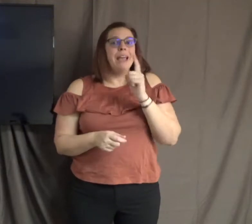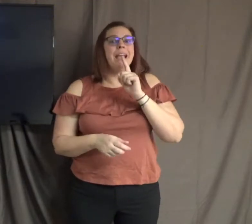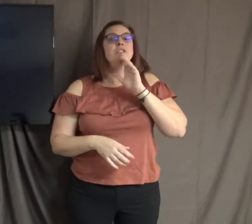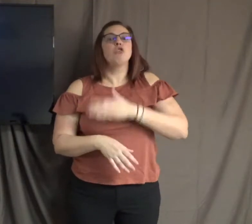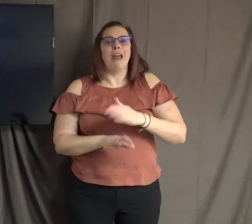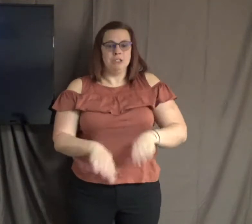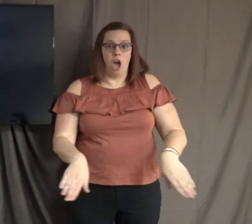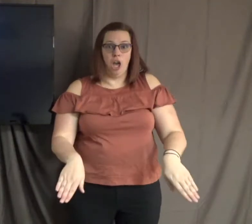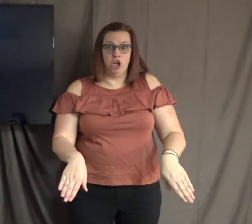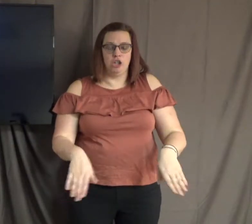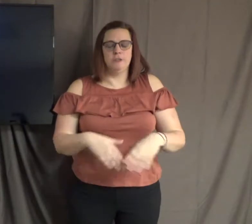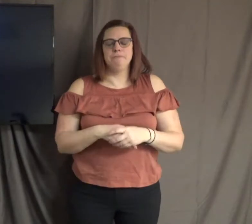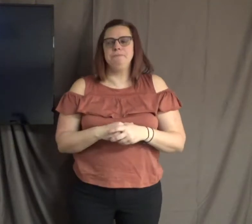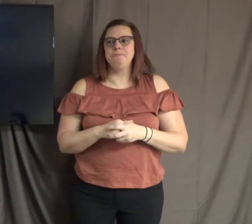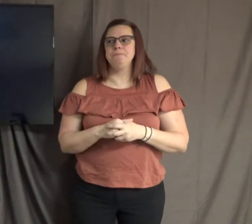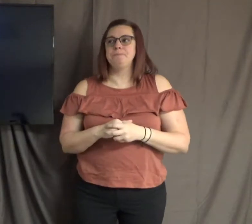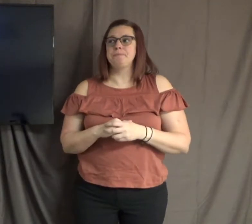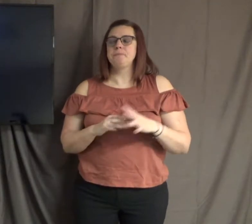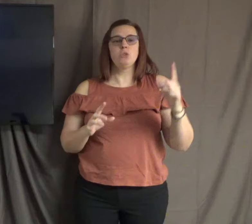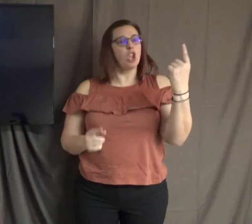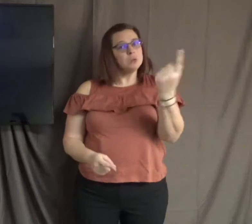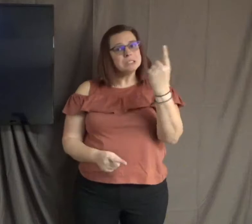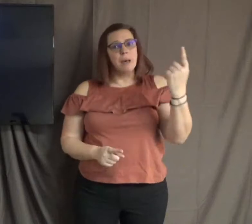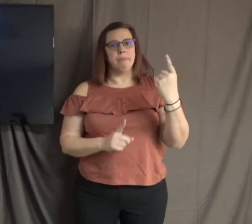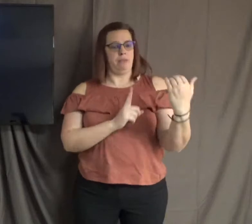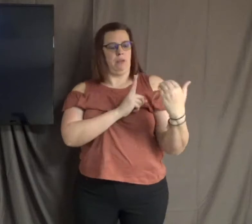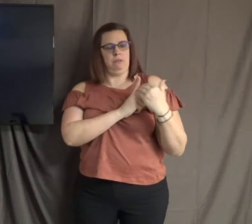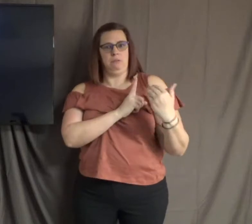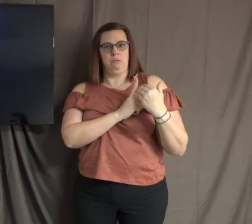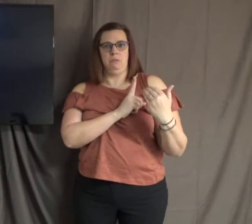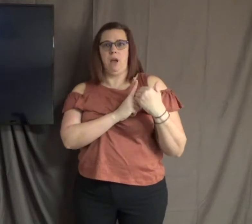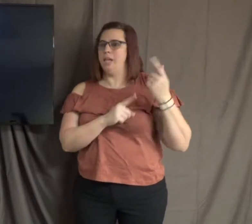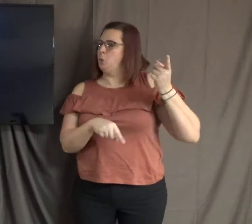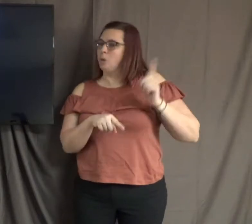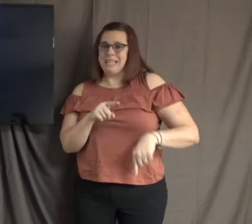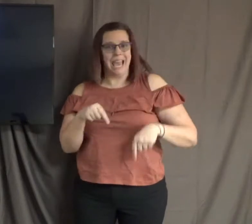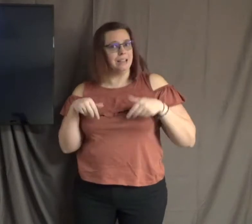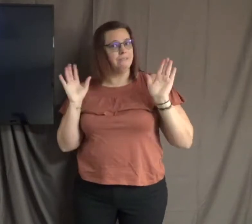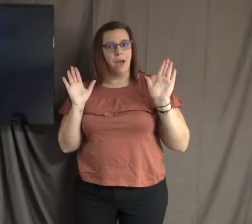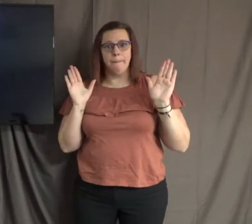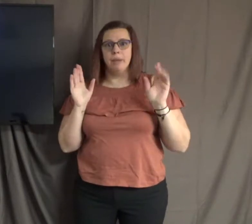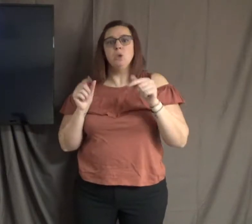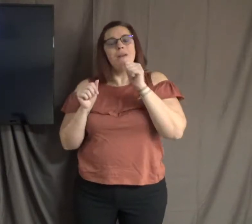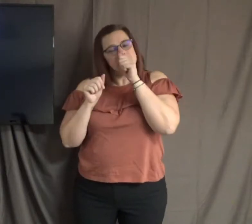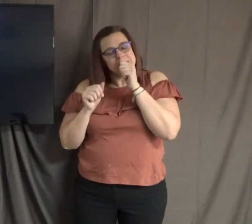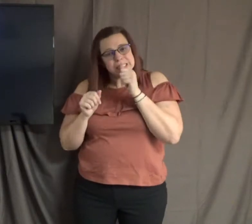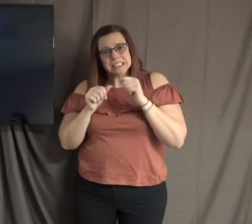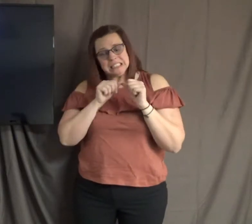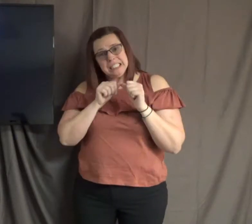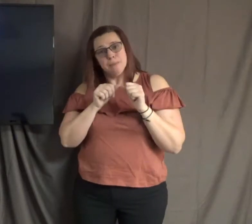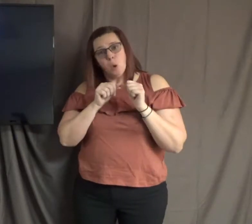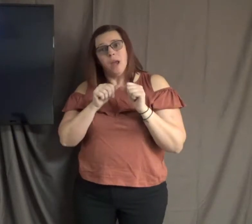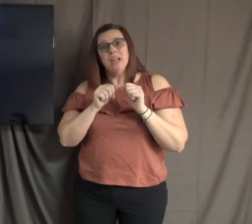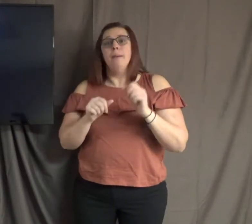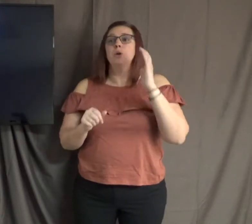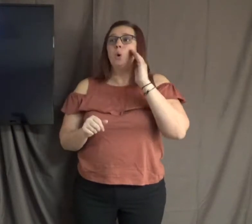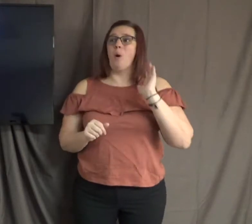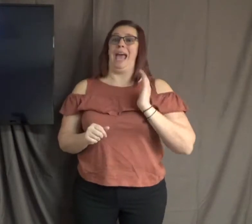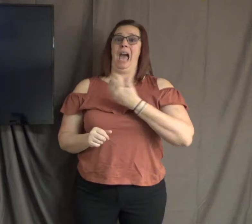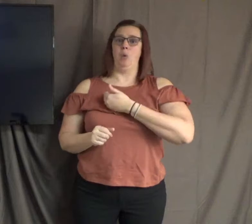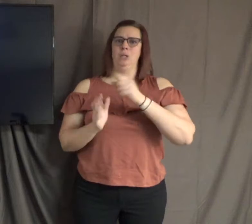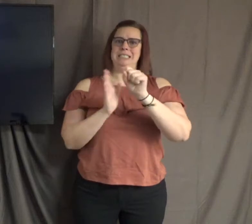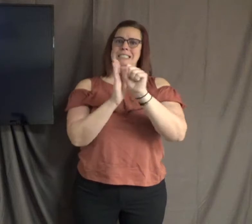something that kept telling me, you can't throw in the towel. You've got to stick this out. You know, our state seal in